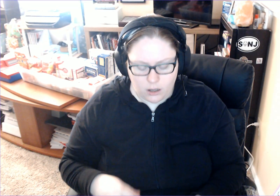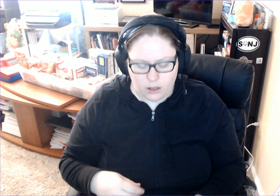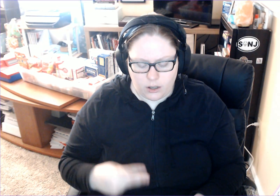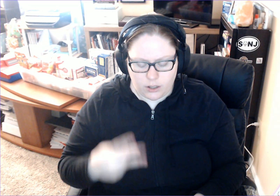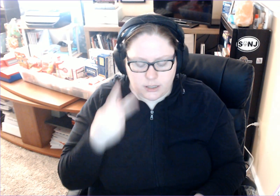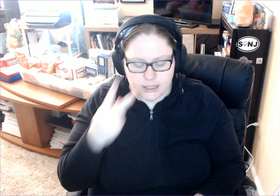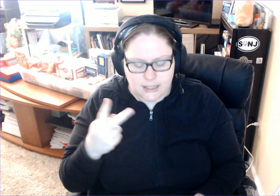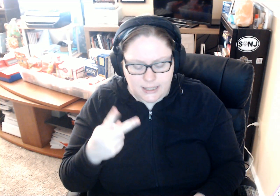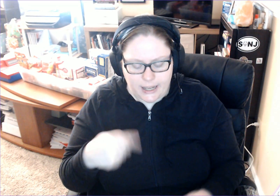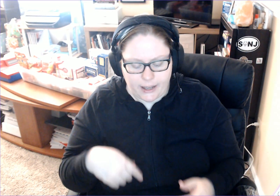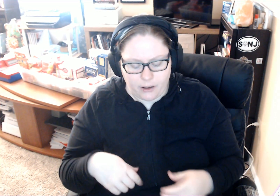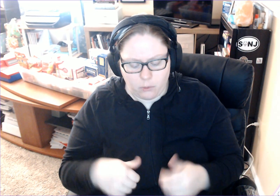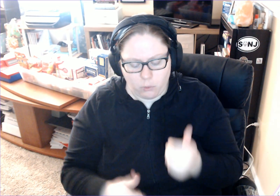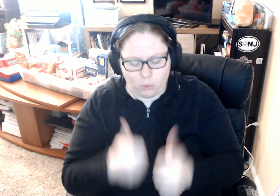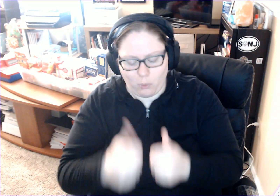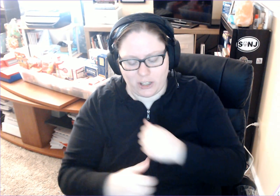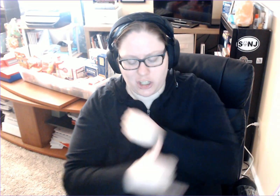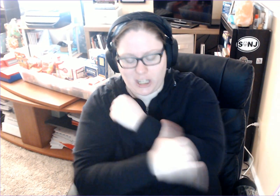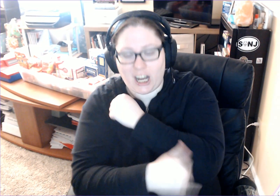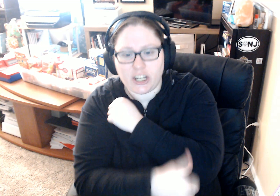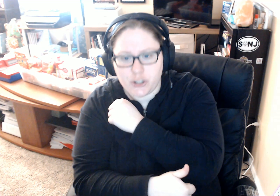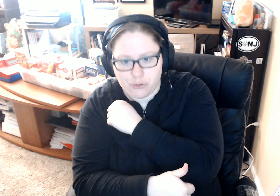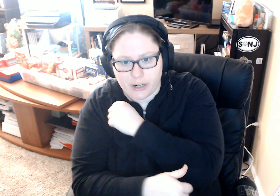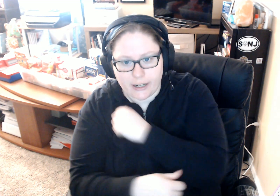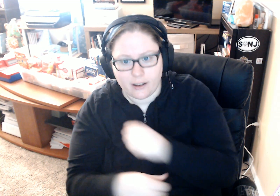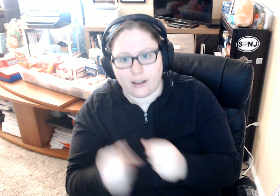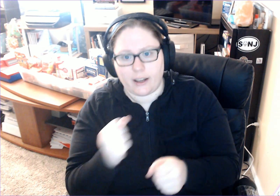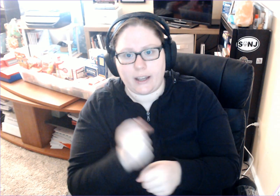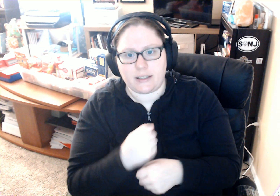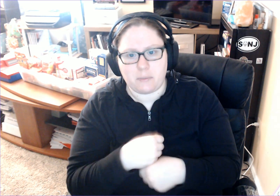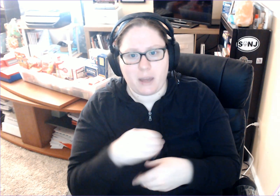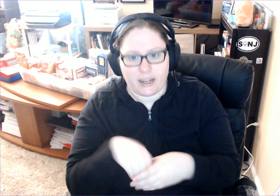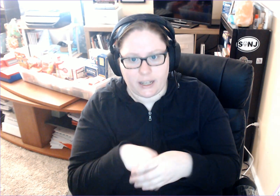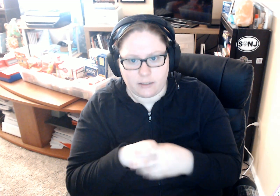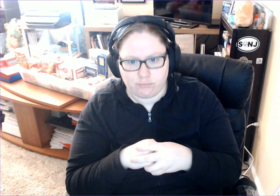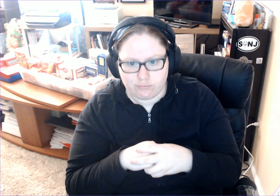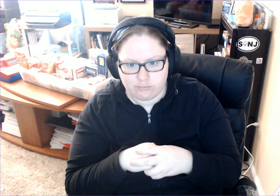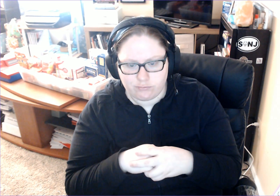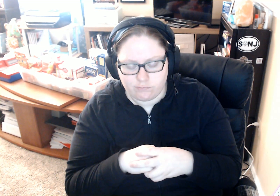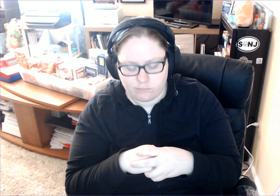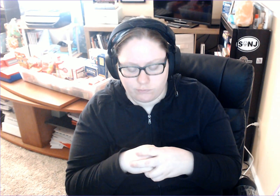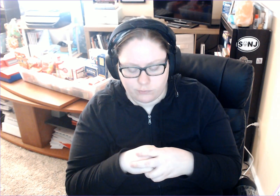to see which country it's made in.